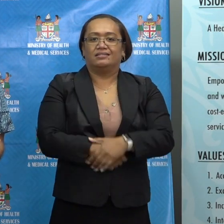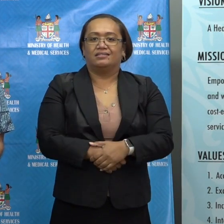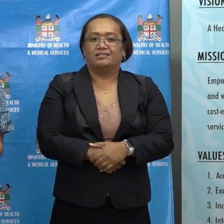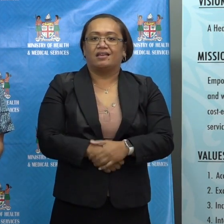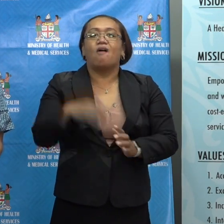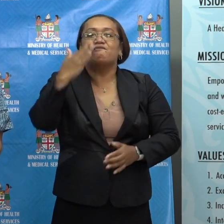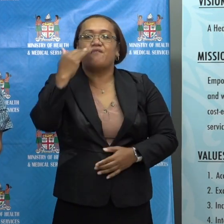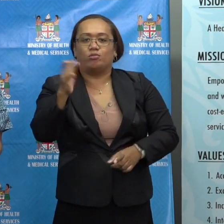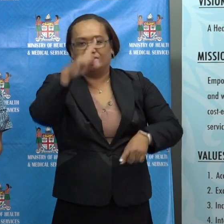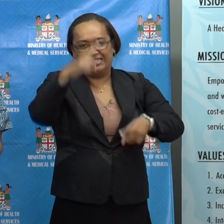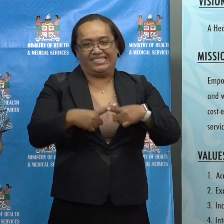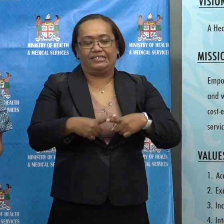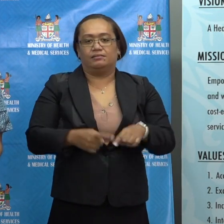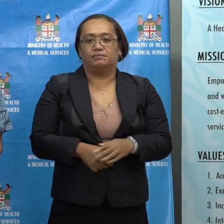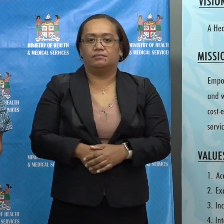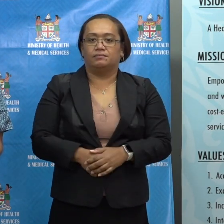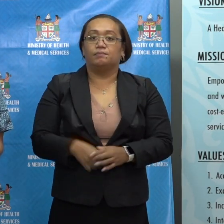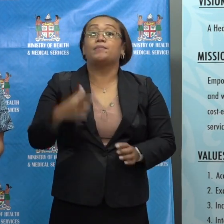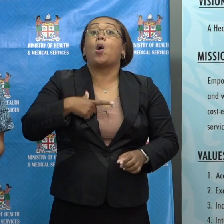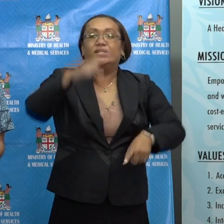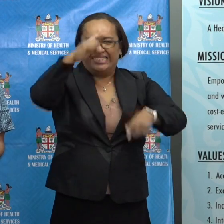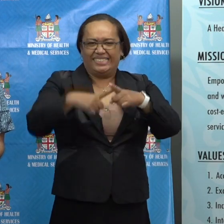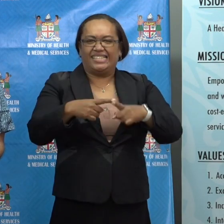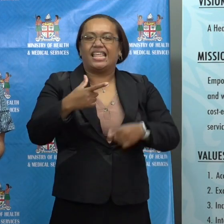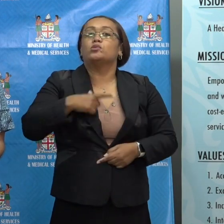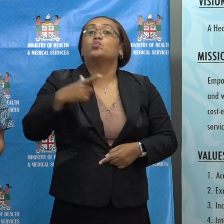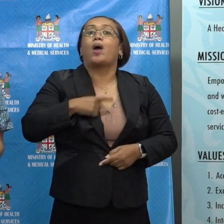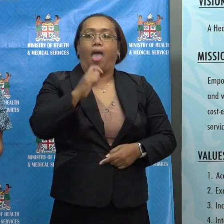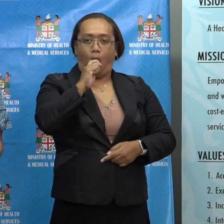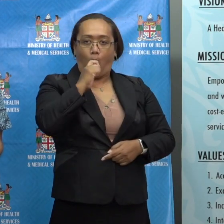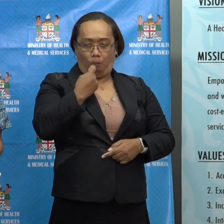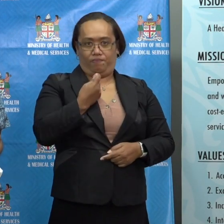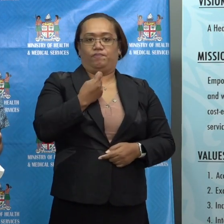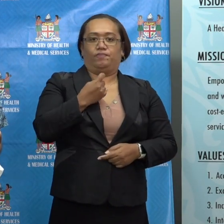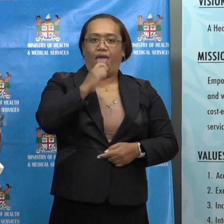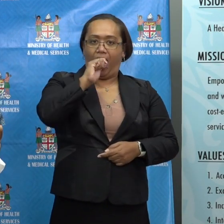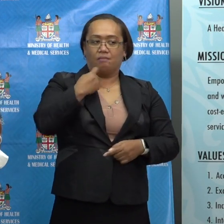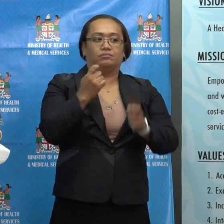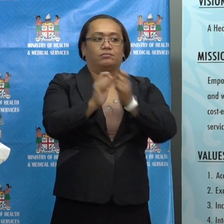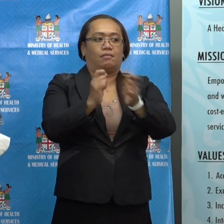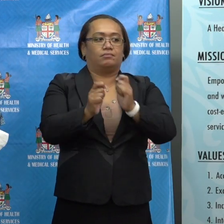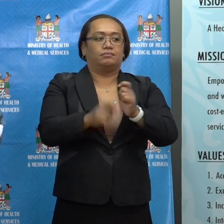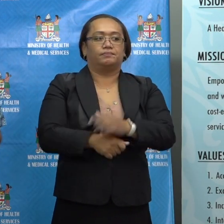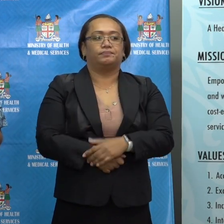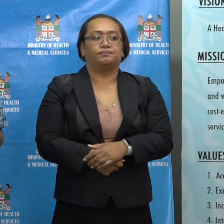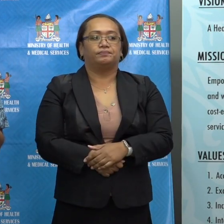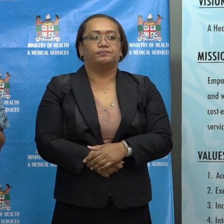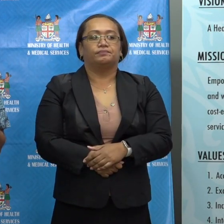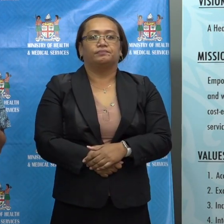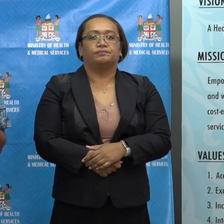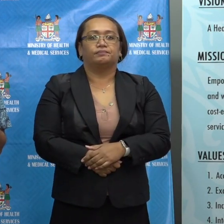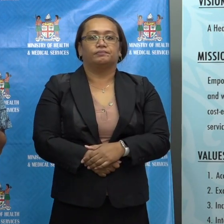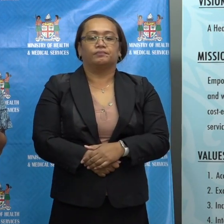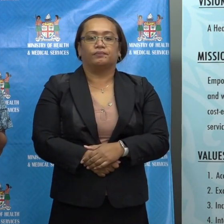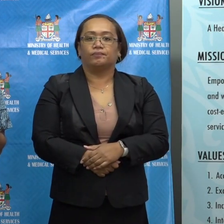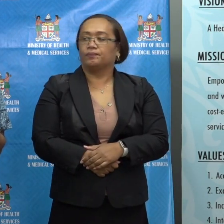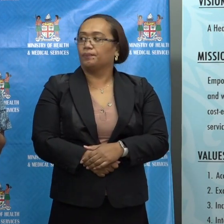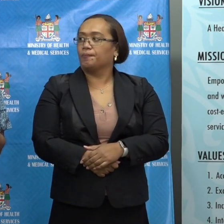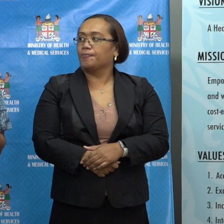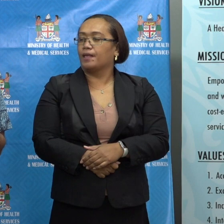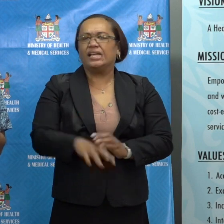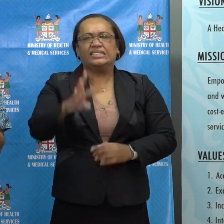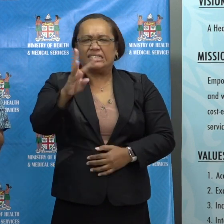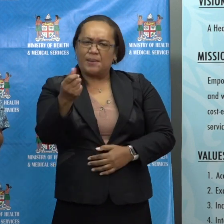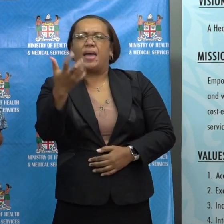you are sick, you get swabbed immediately. Okay. There is in some instances they do